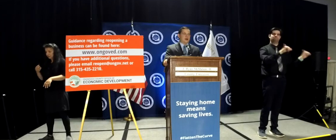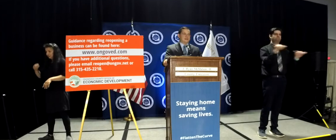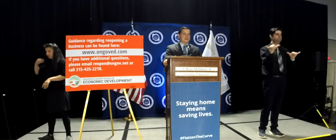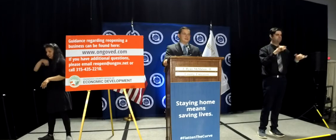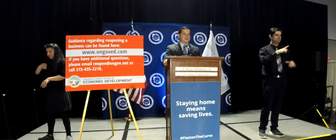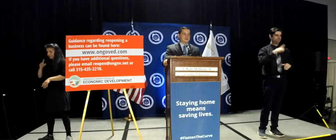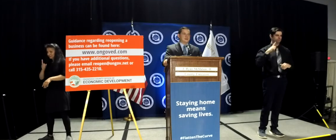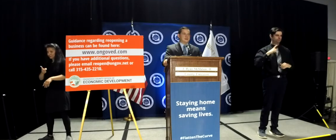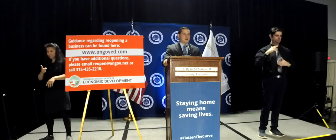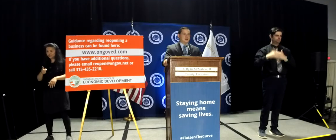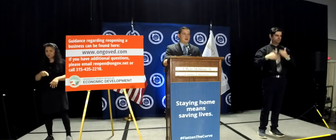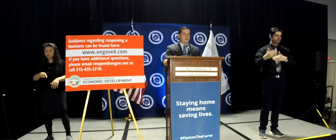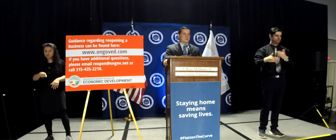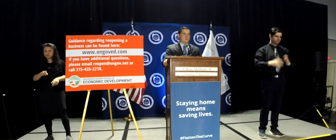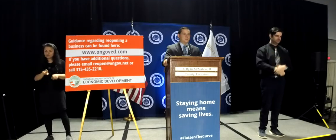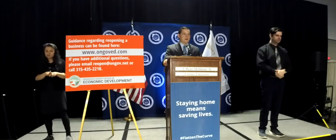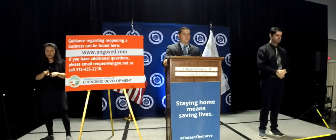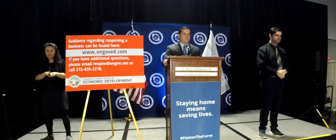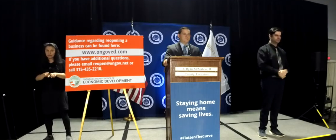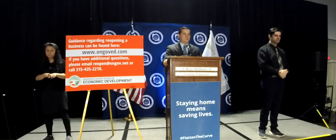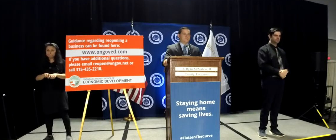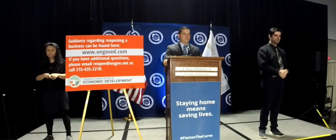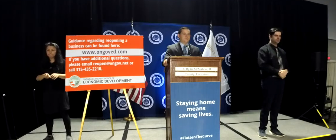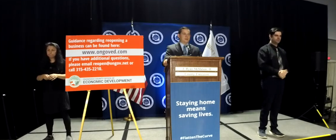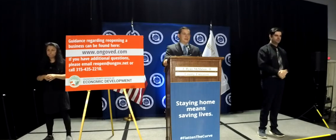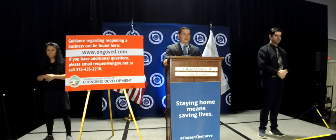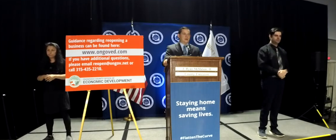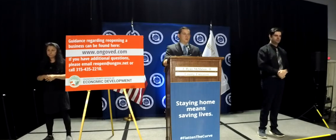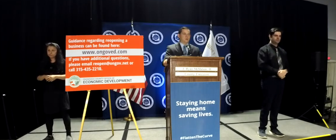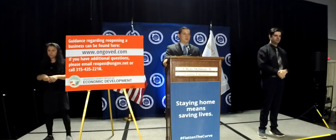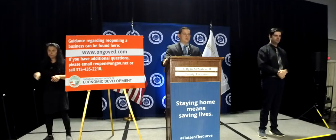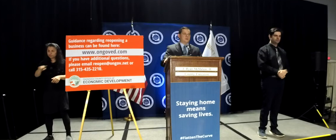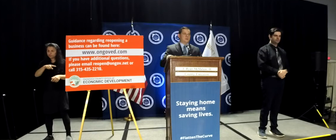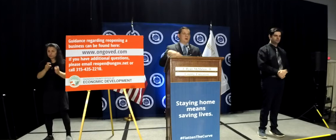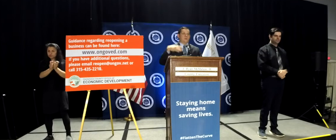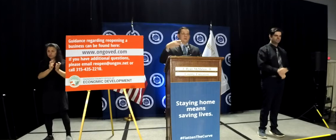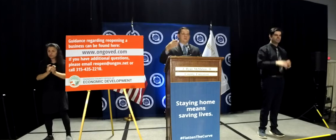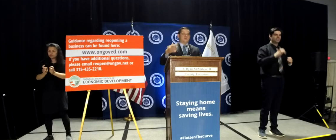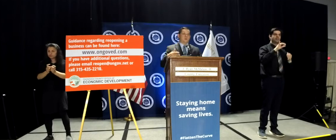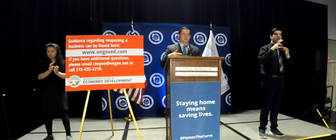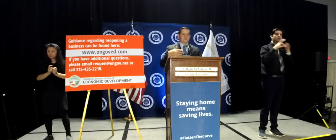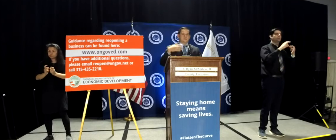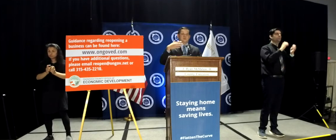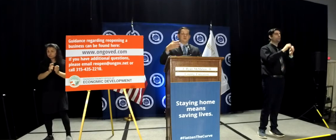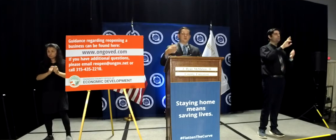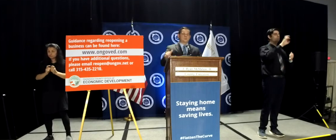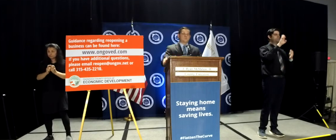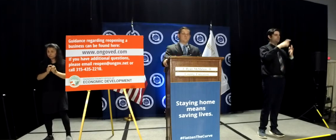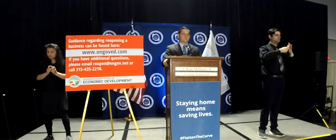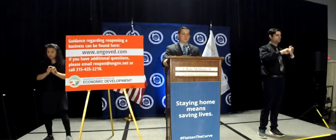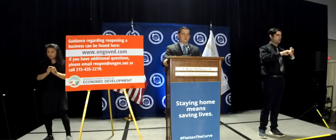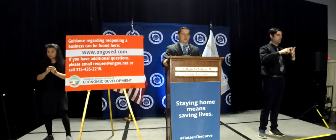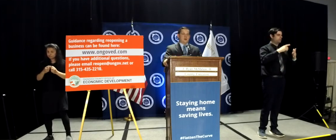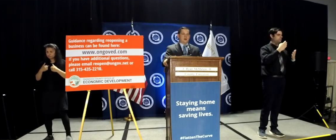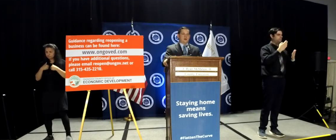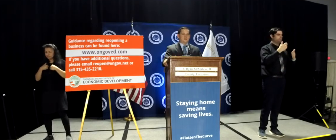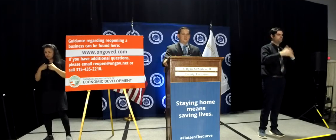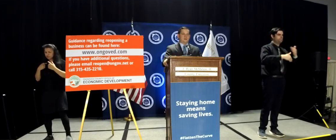restart process that played out in the public. So it was confusing.